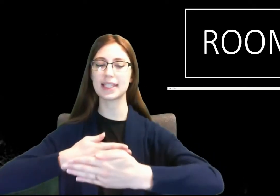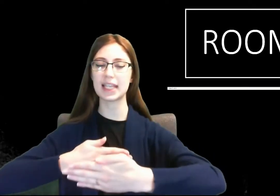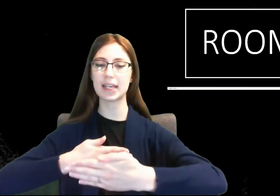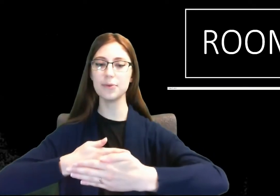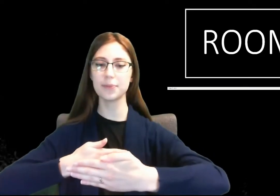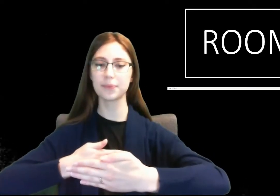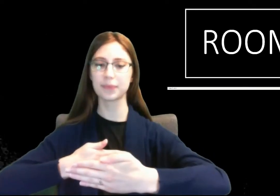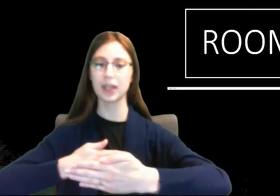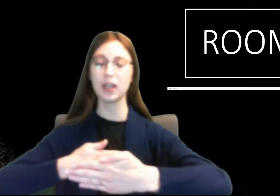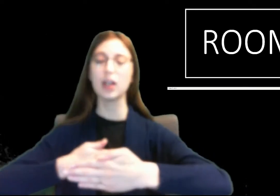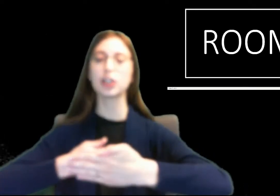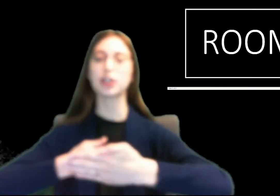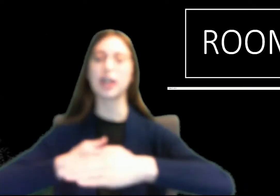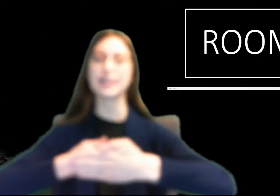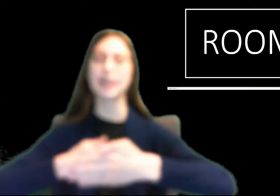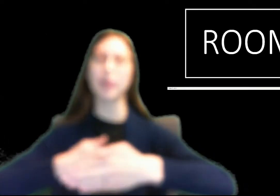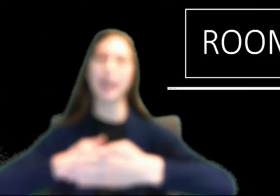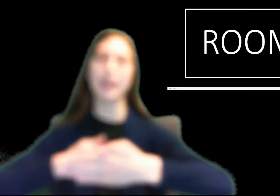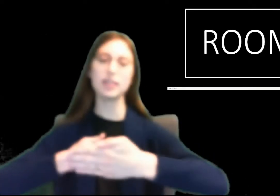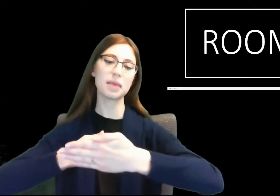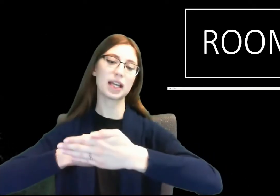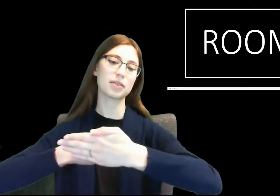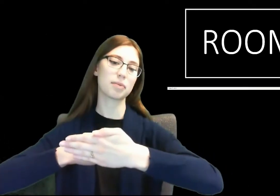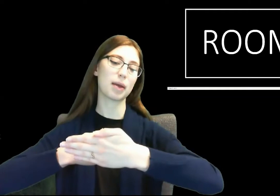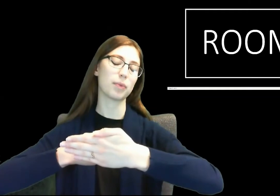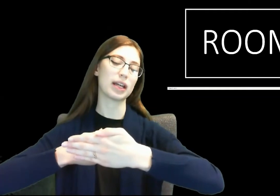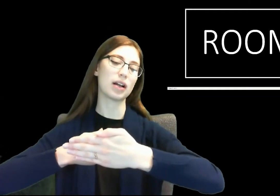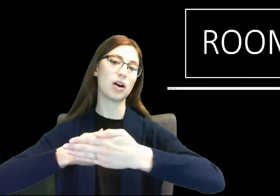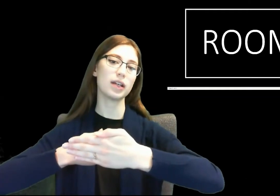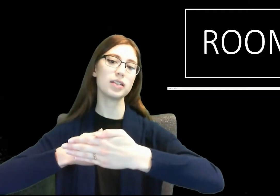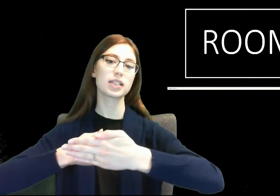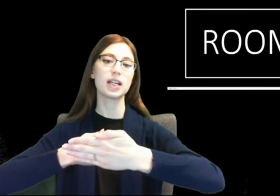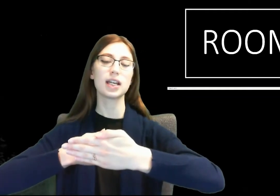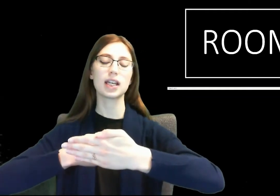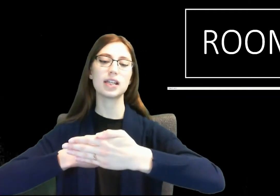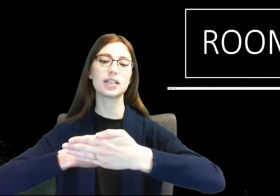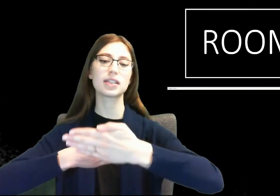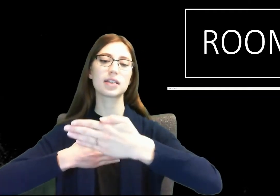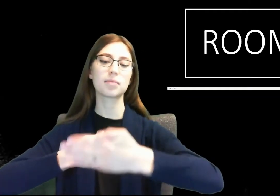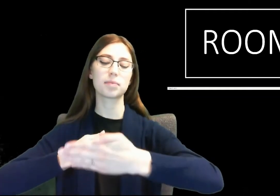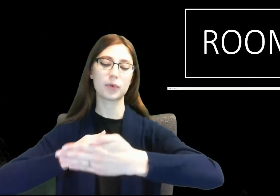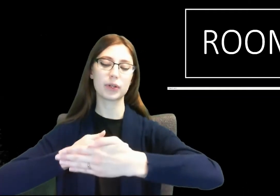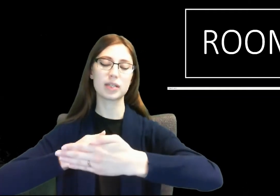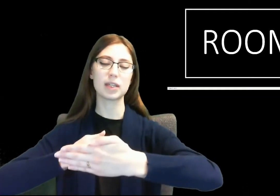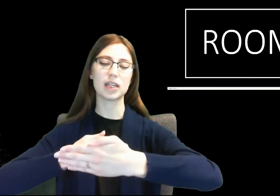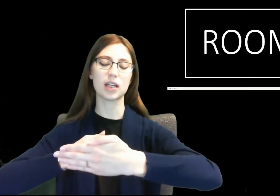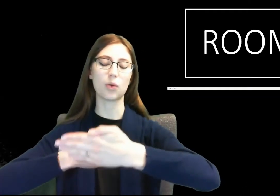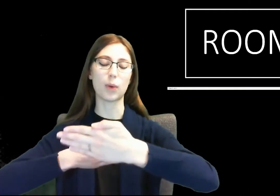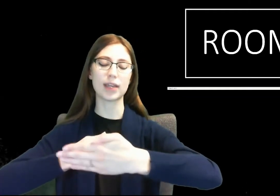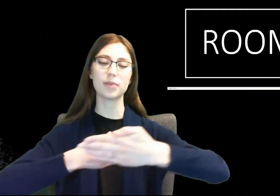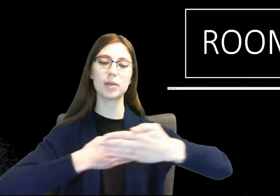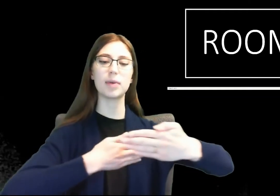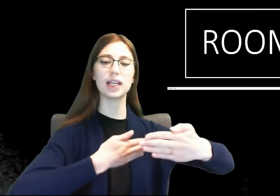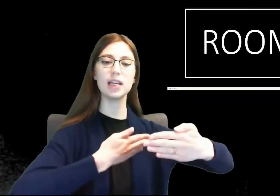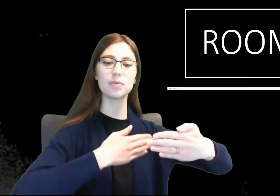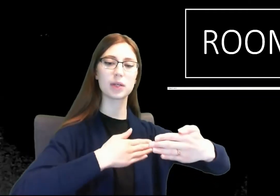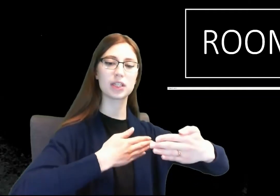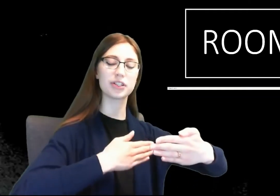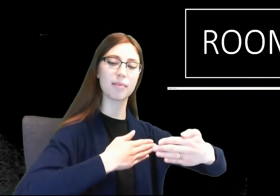you. Your non-dominant hand, my hand with my ring on it, is going to be away from your body with your dominant